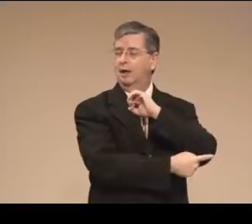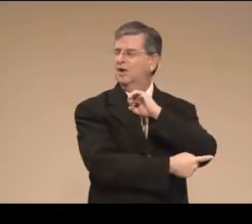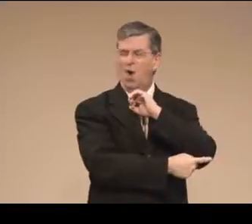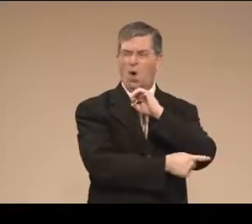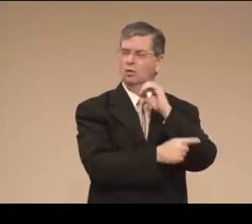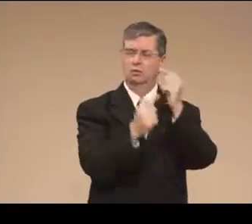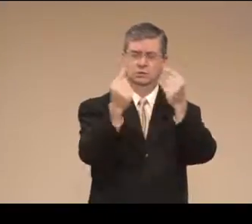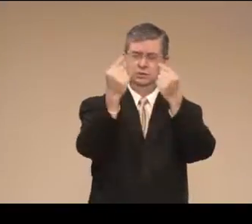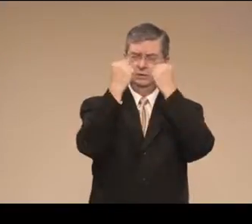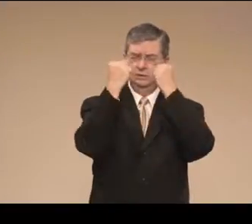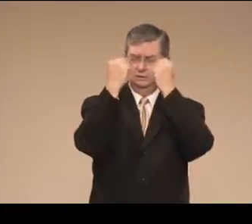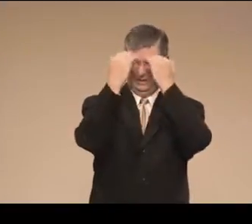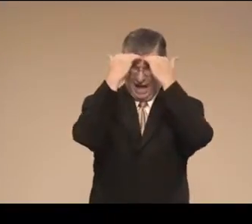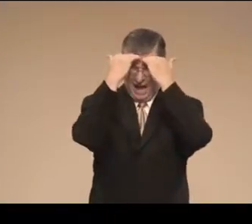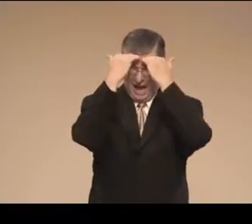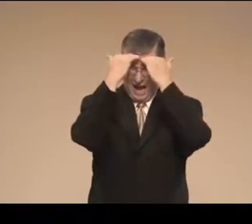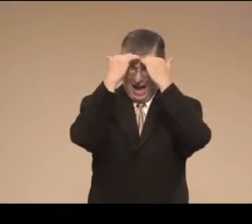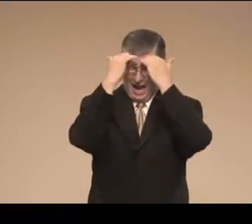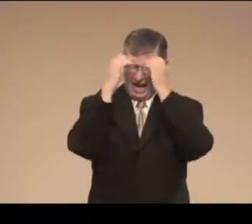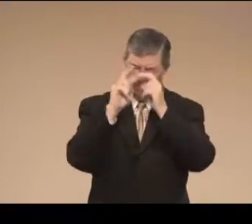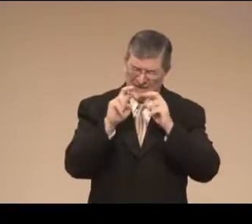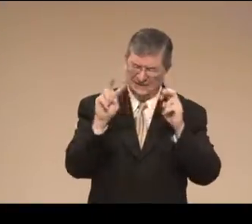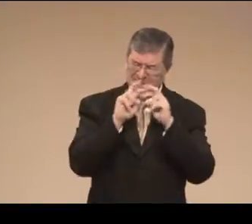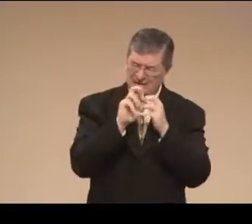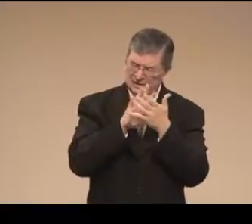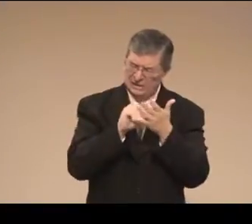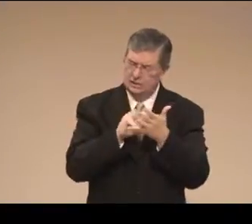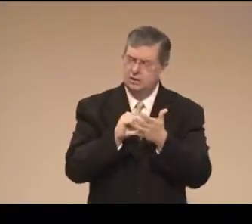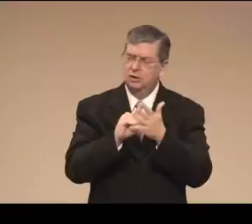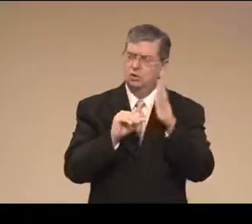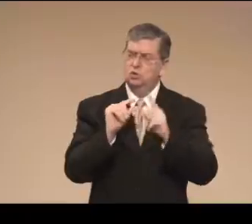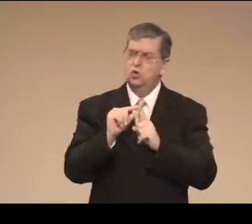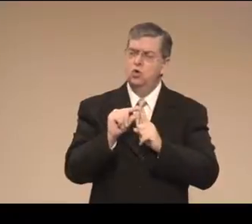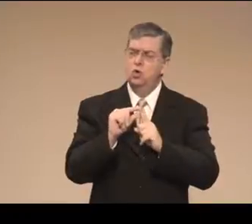back out again. No, this is to be received